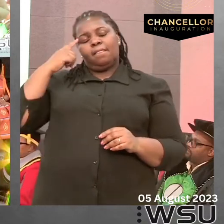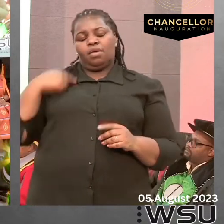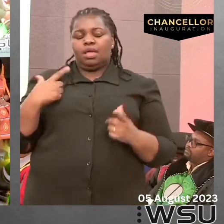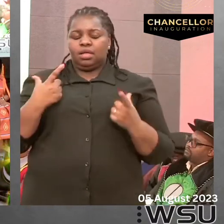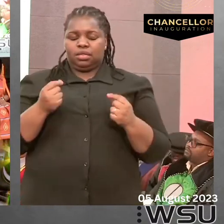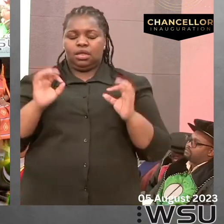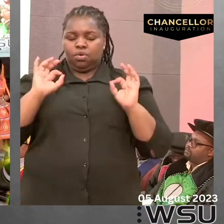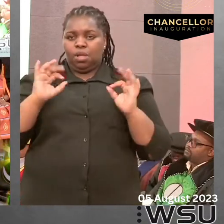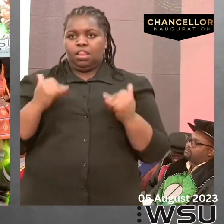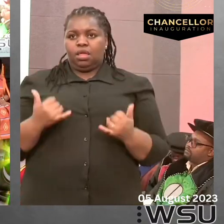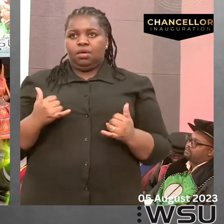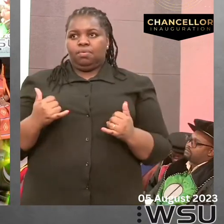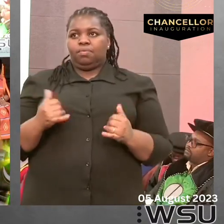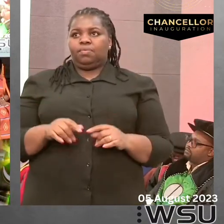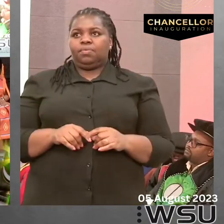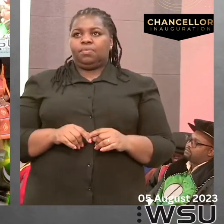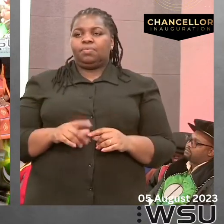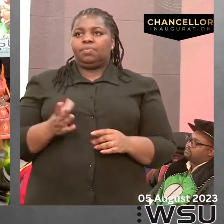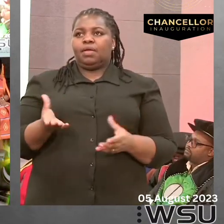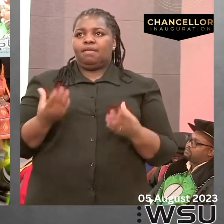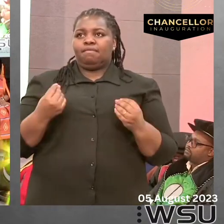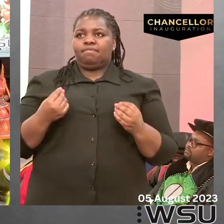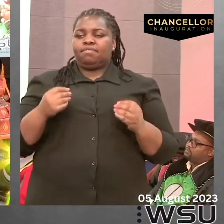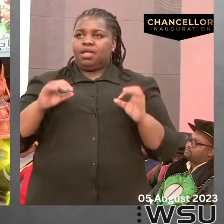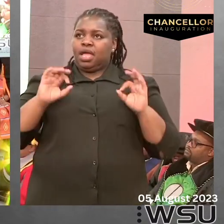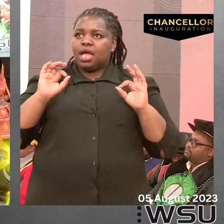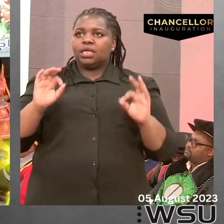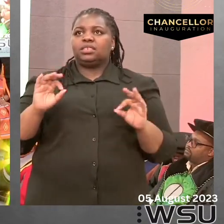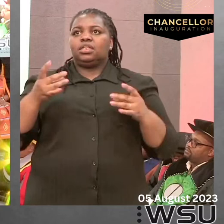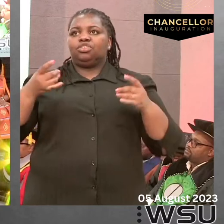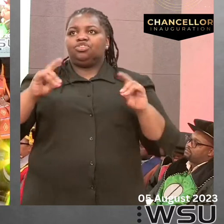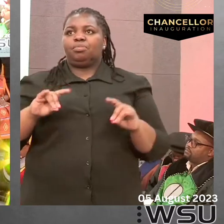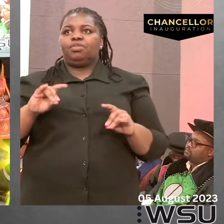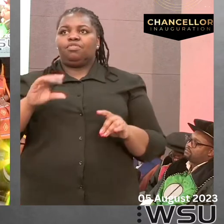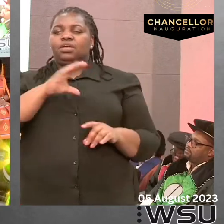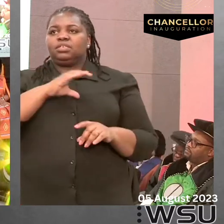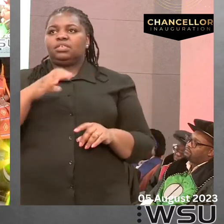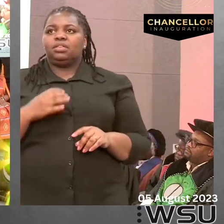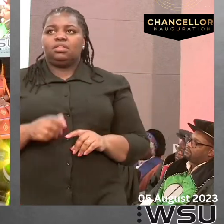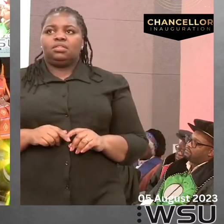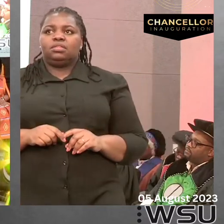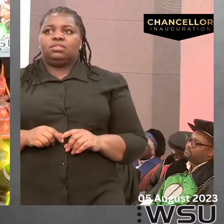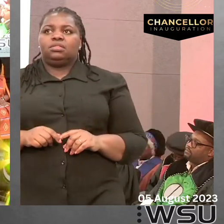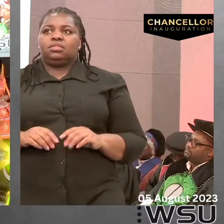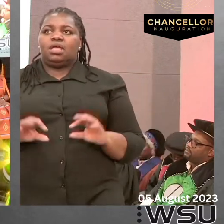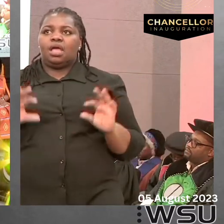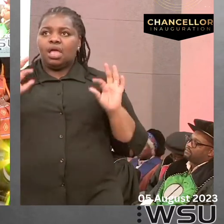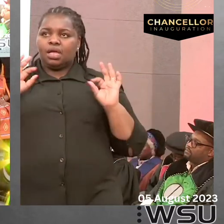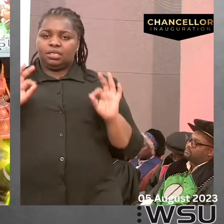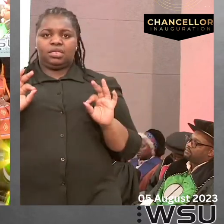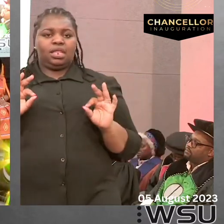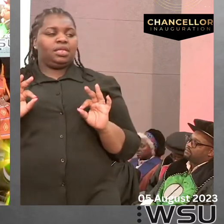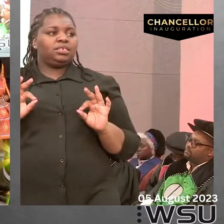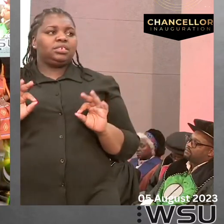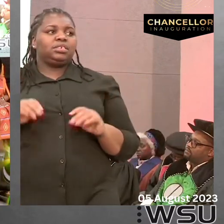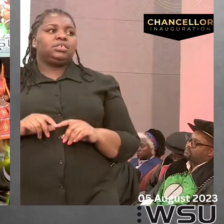now. We have an excellent chairman of council, excellent